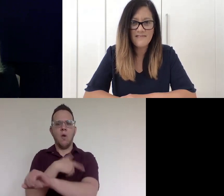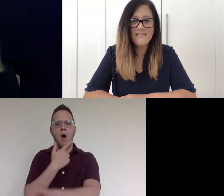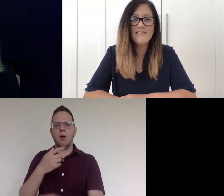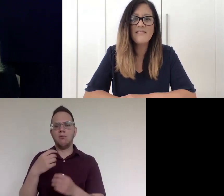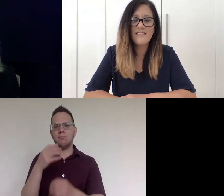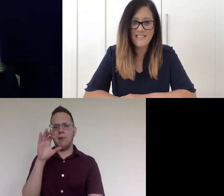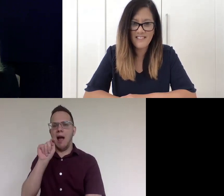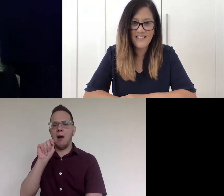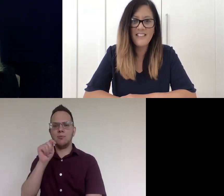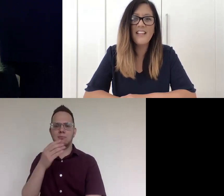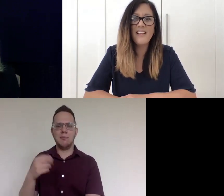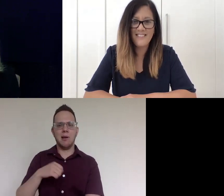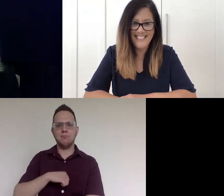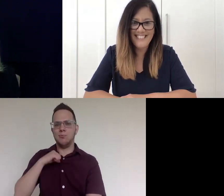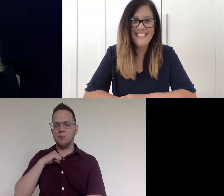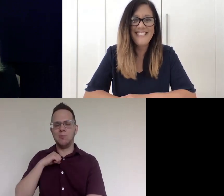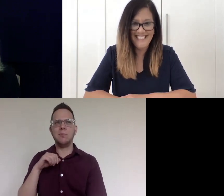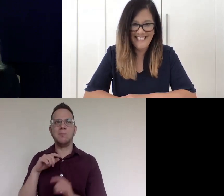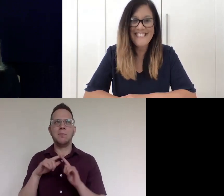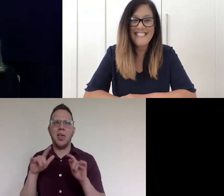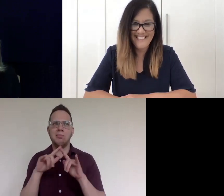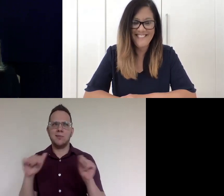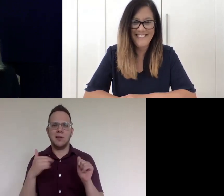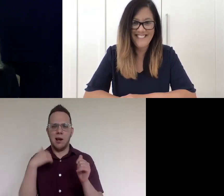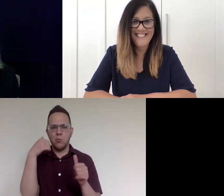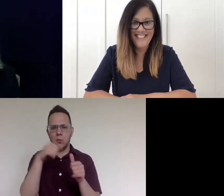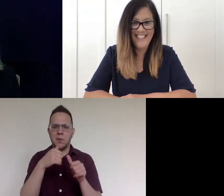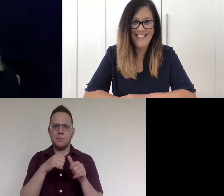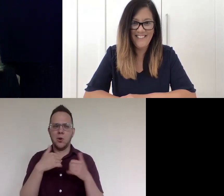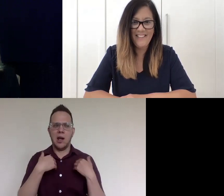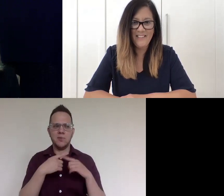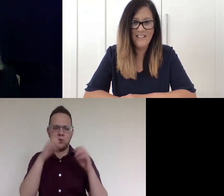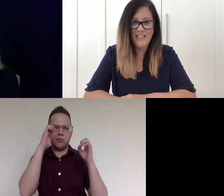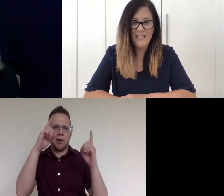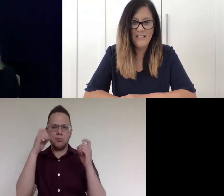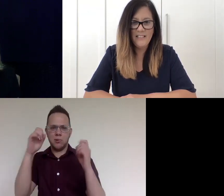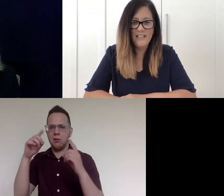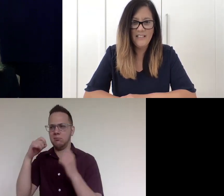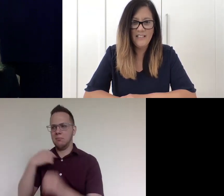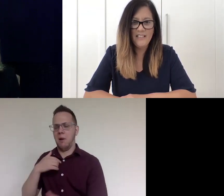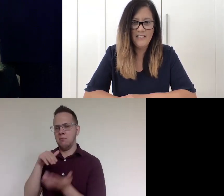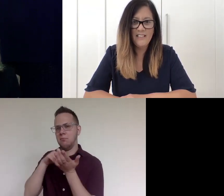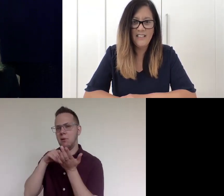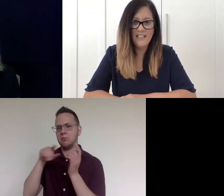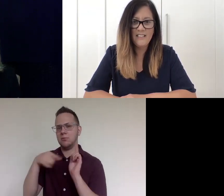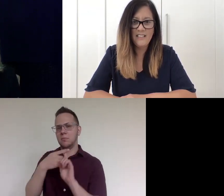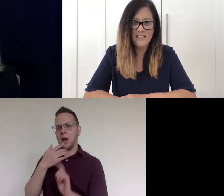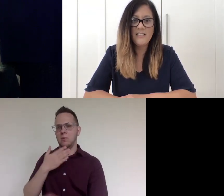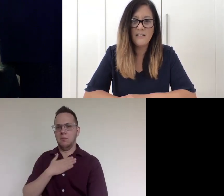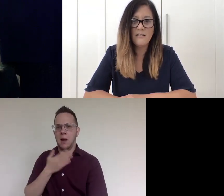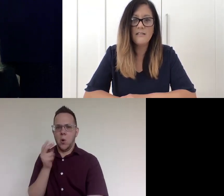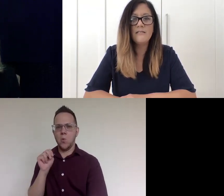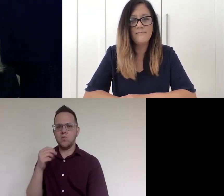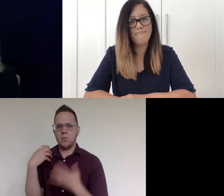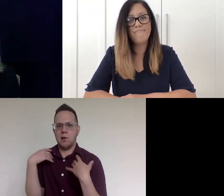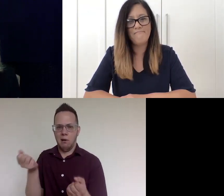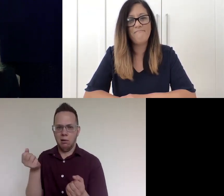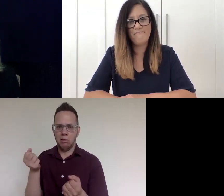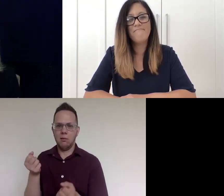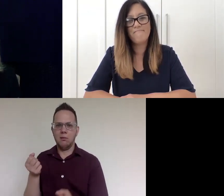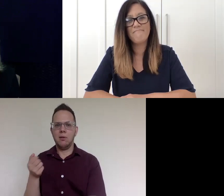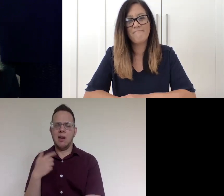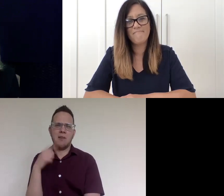of people, and ever since then, I've been out and proud. But I remember I had to educate my doctors about my